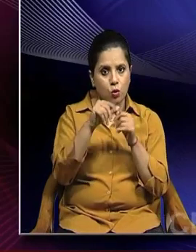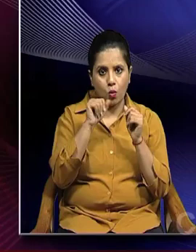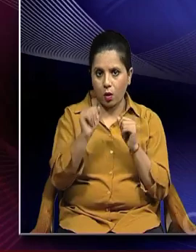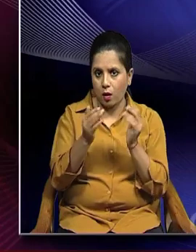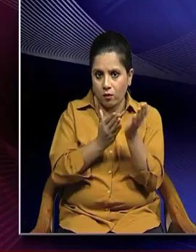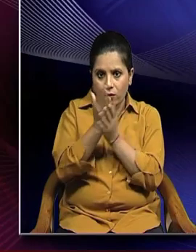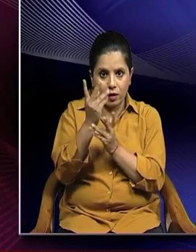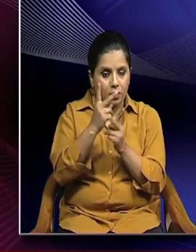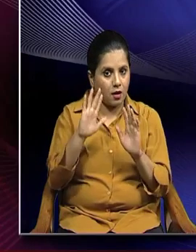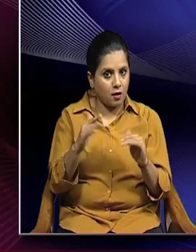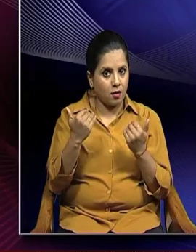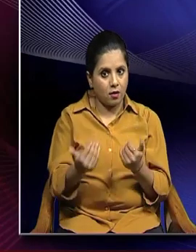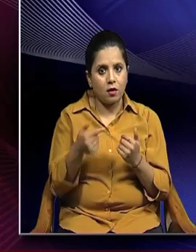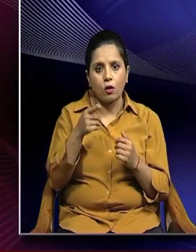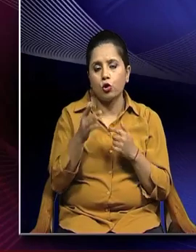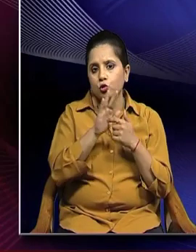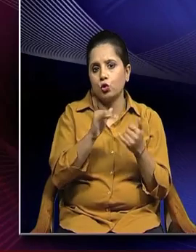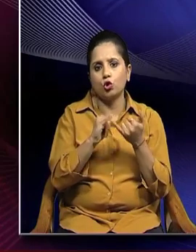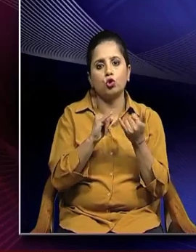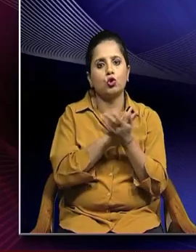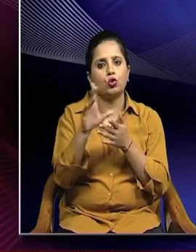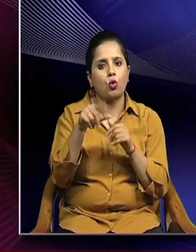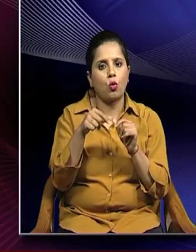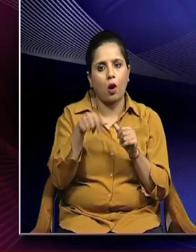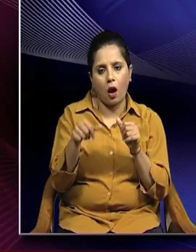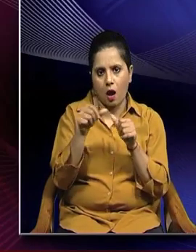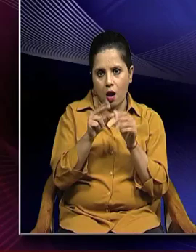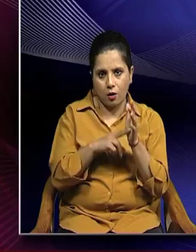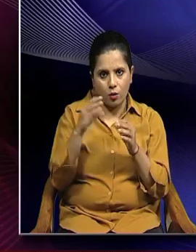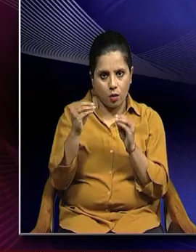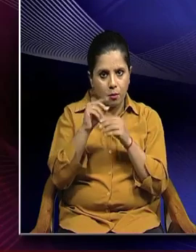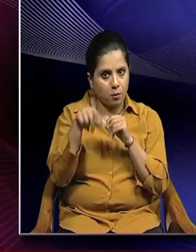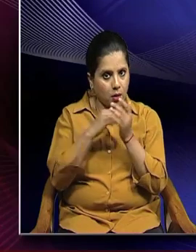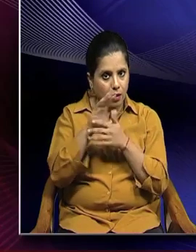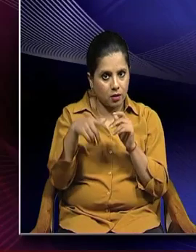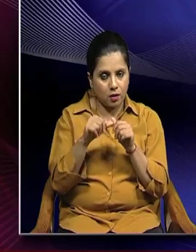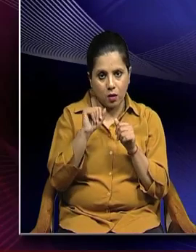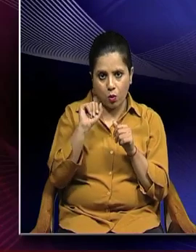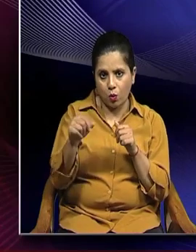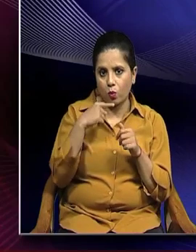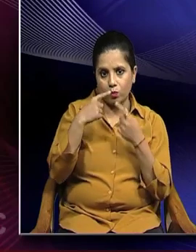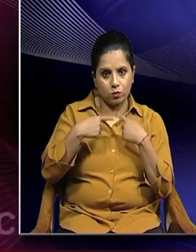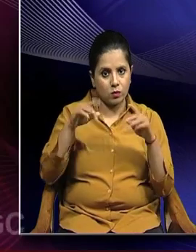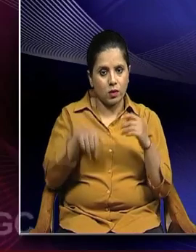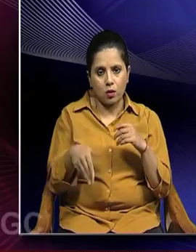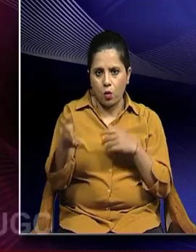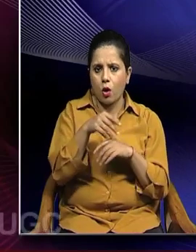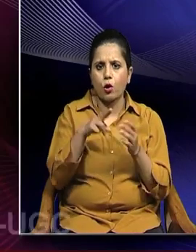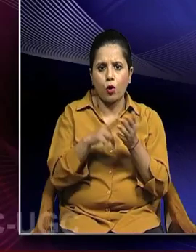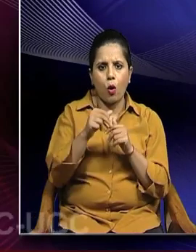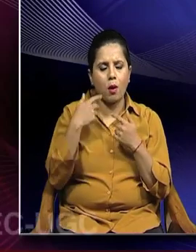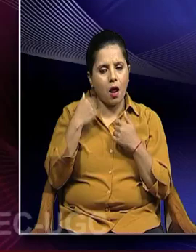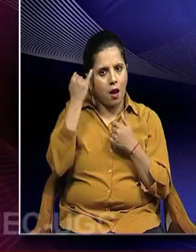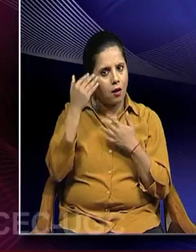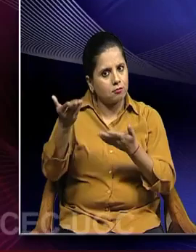path which is being shown by a shloka, Ano Bhadra Kritovo Yantu Vishwata. Let the noble idea come to